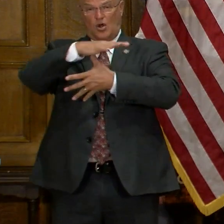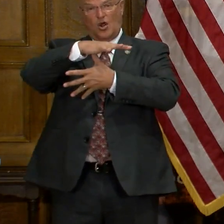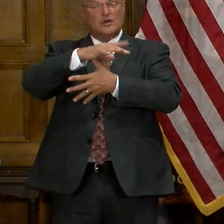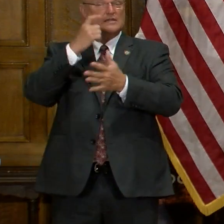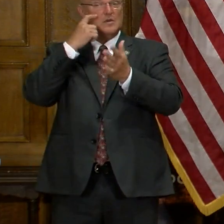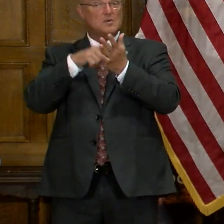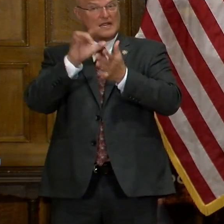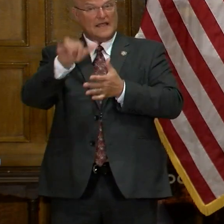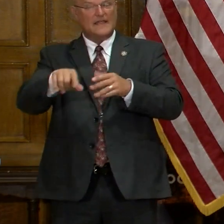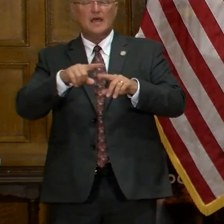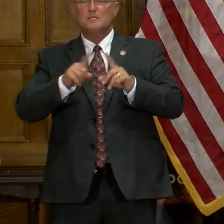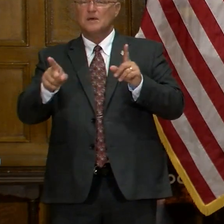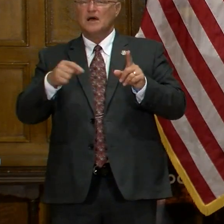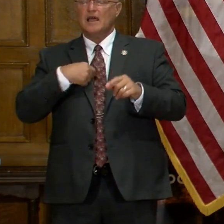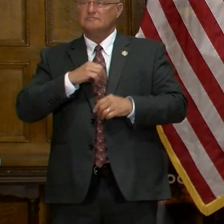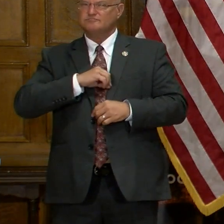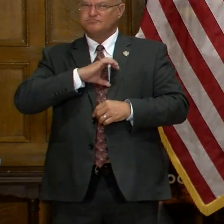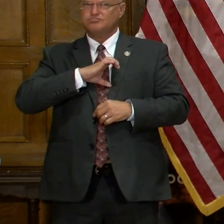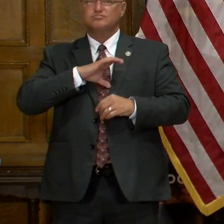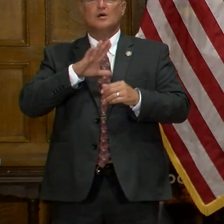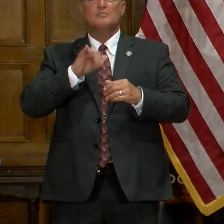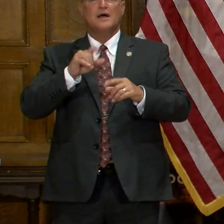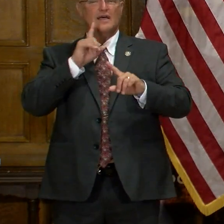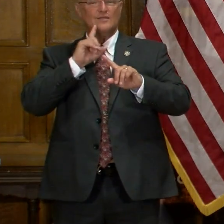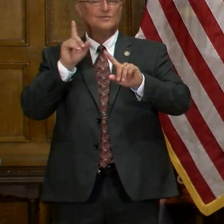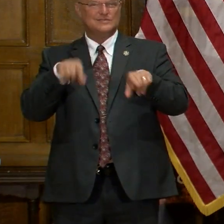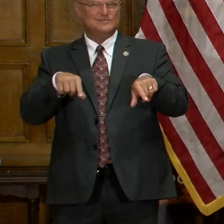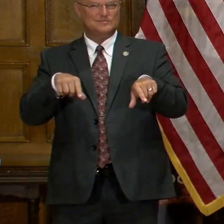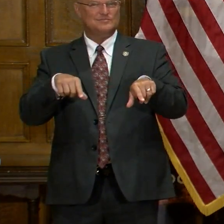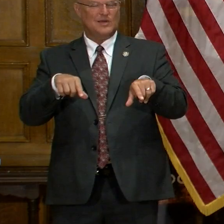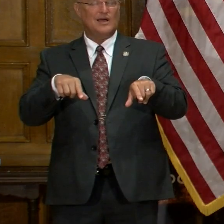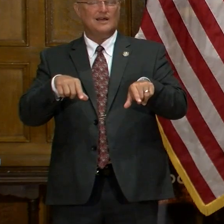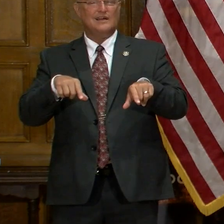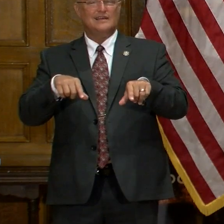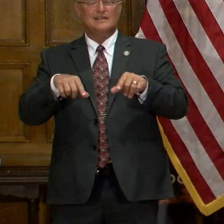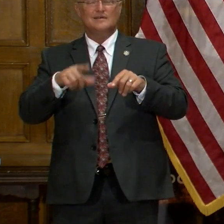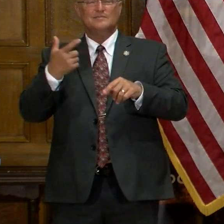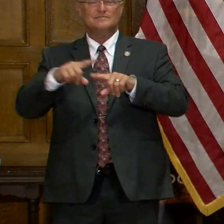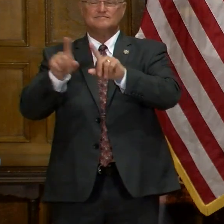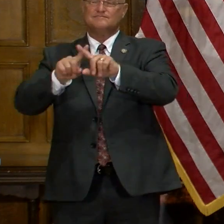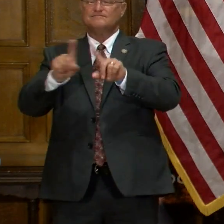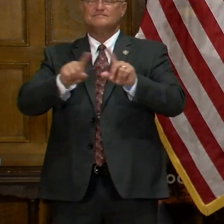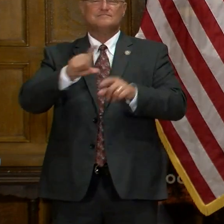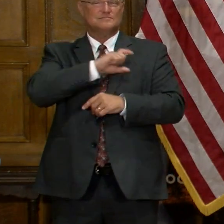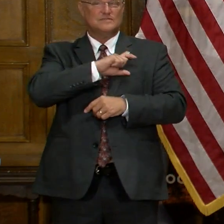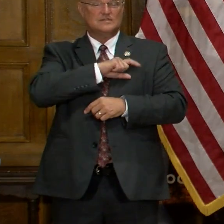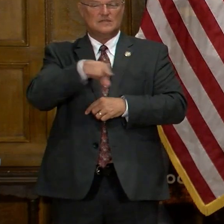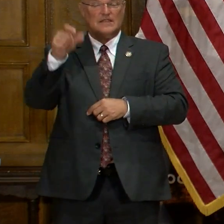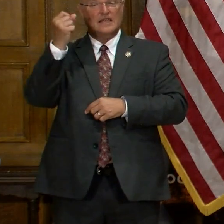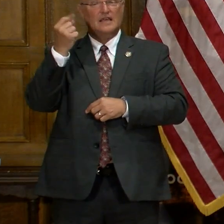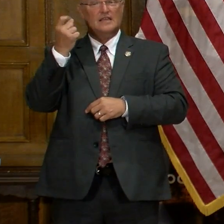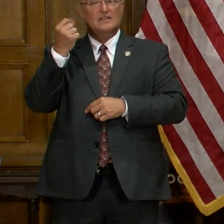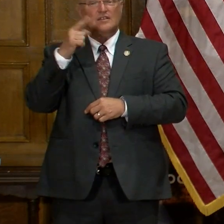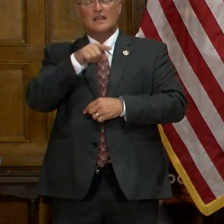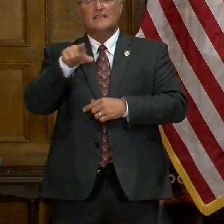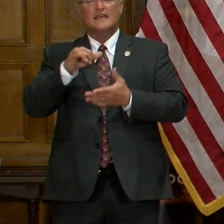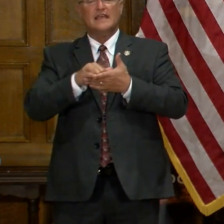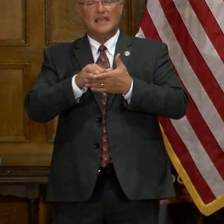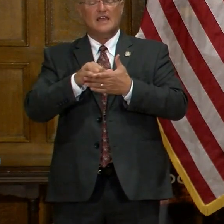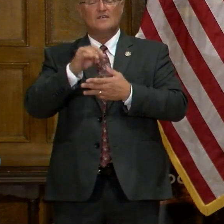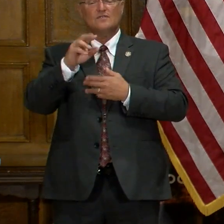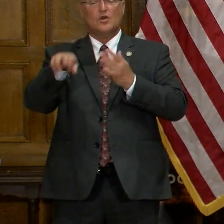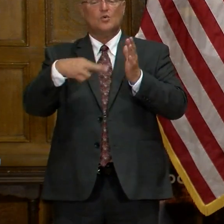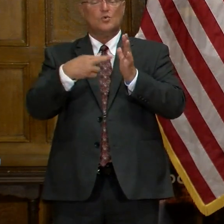recognize that, but I've been encouraged by the response by law enforcement, and they understand that they have a role